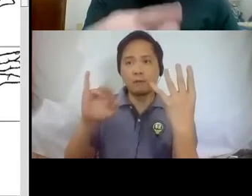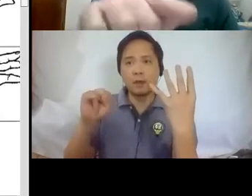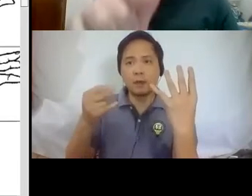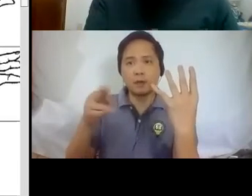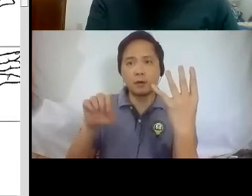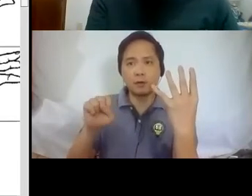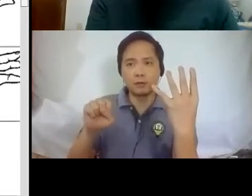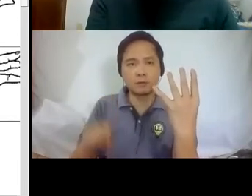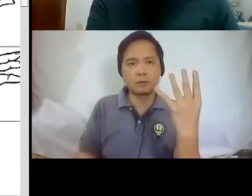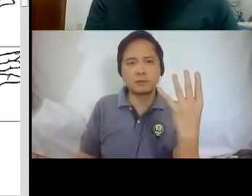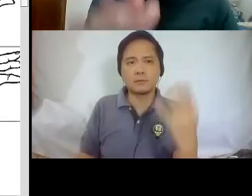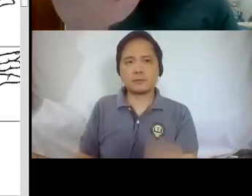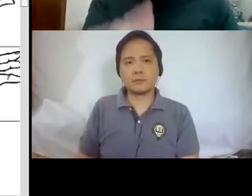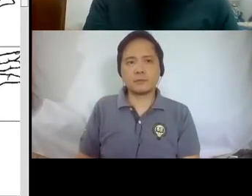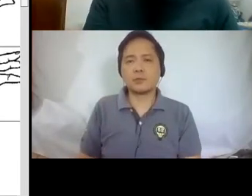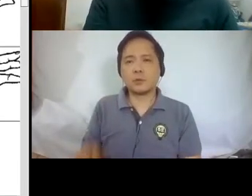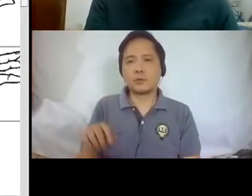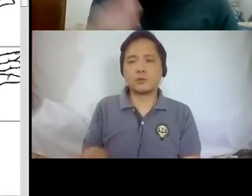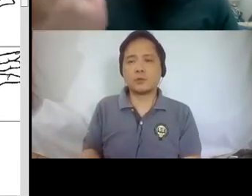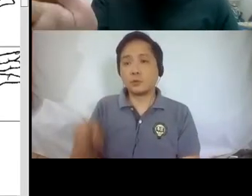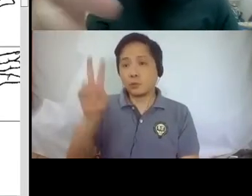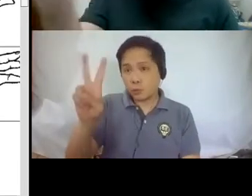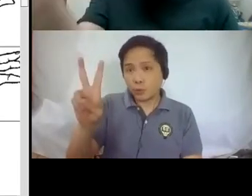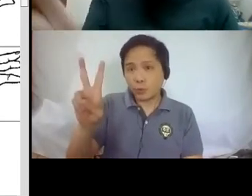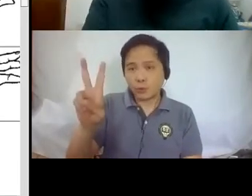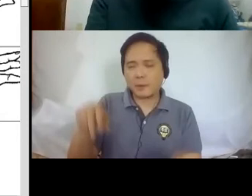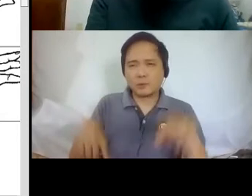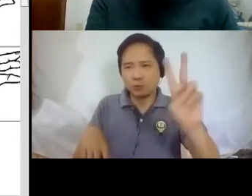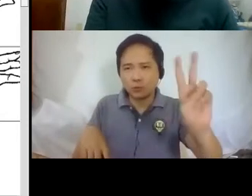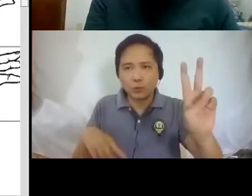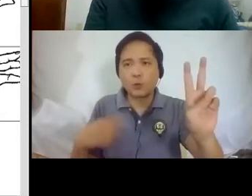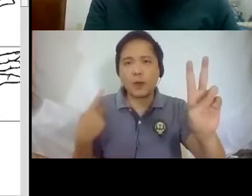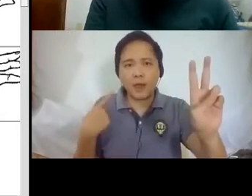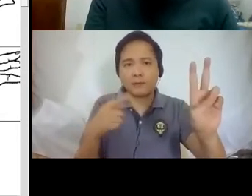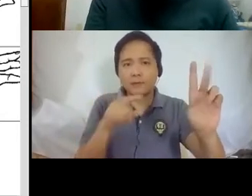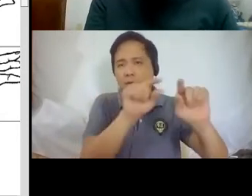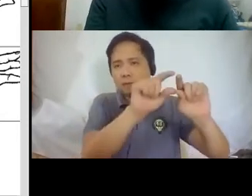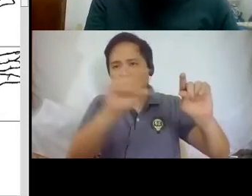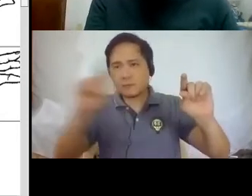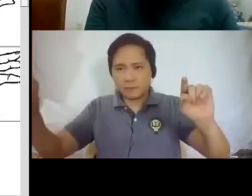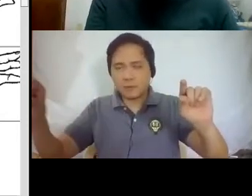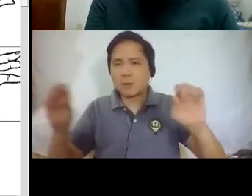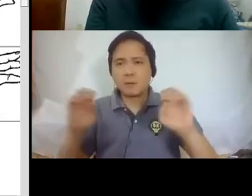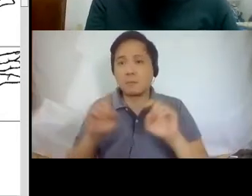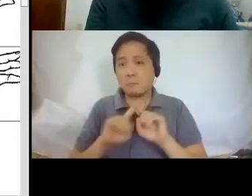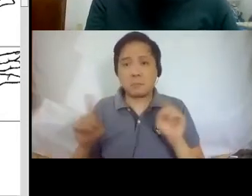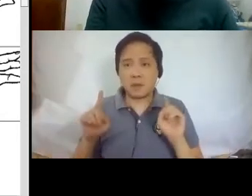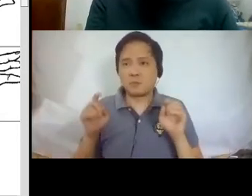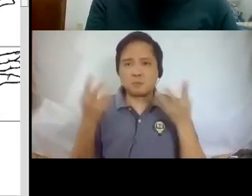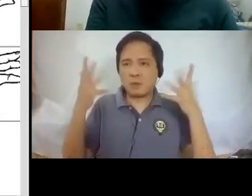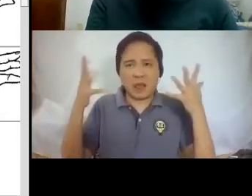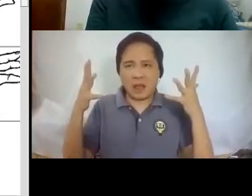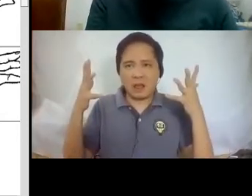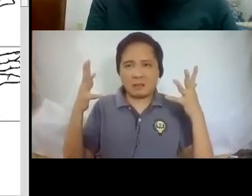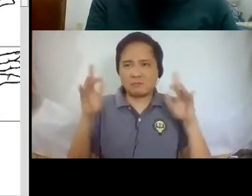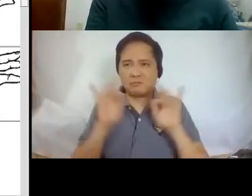So if we had 2-finger hand shapes, those would go in next, 3-finger would go in next, but we don't have any in this data,